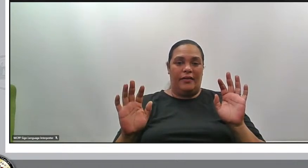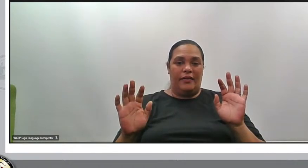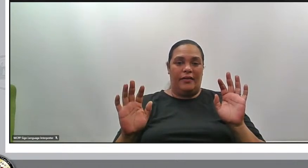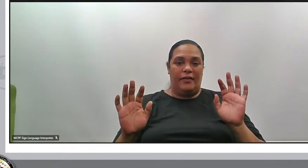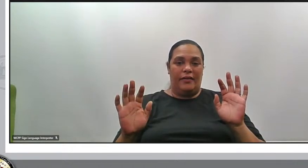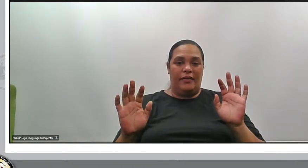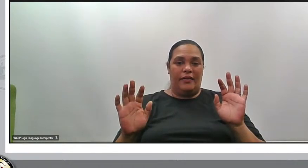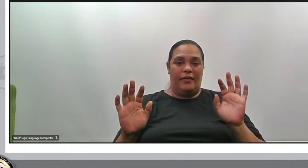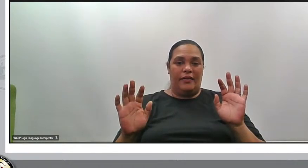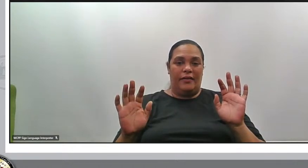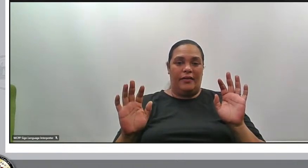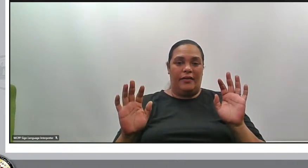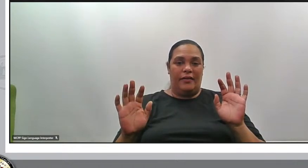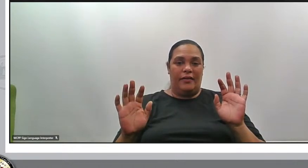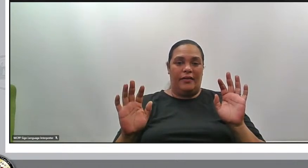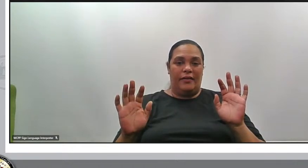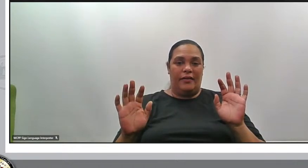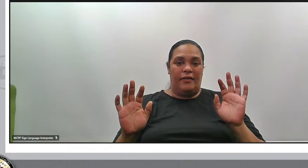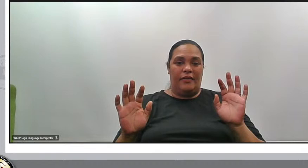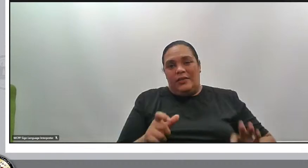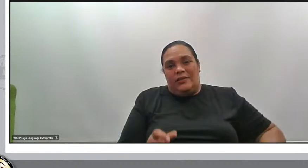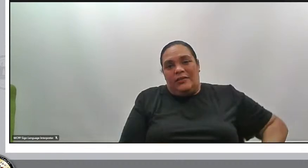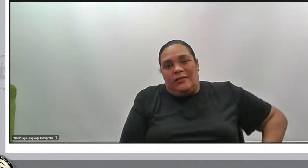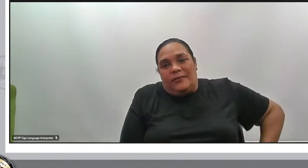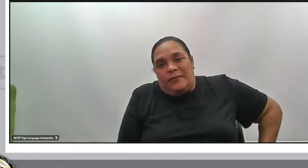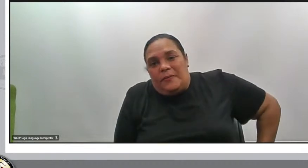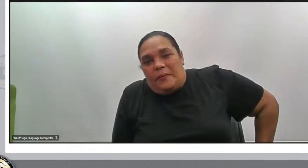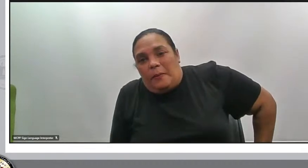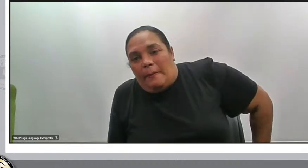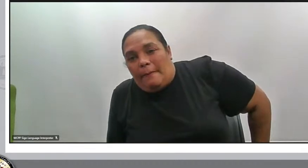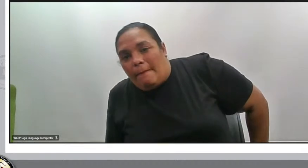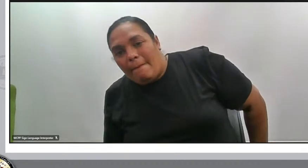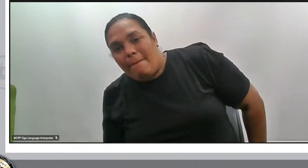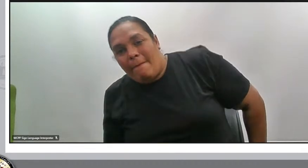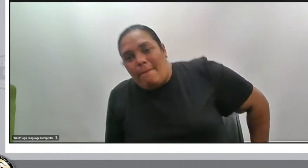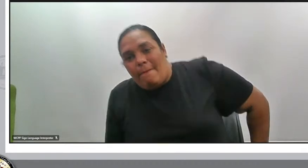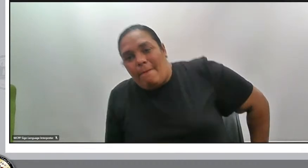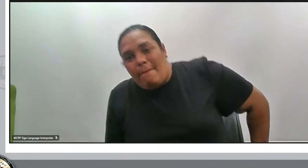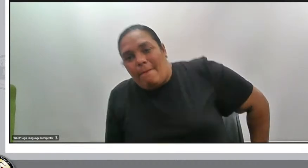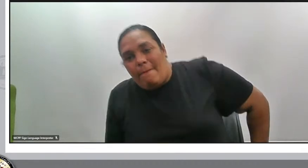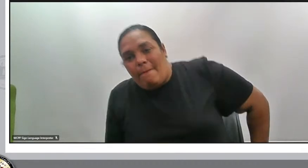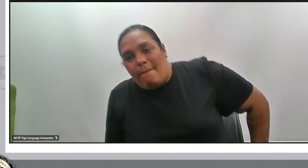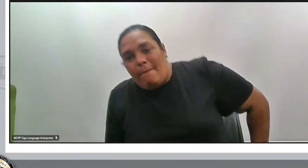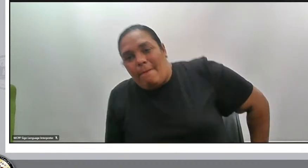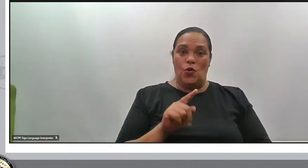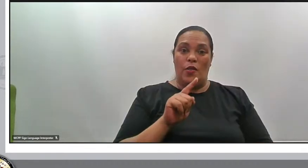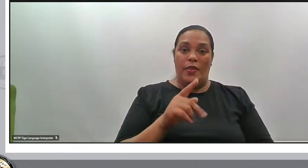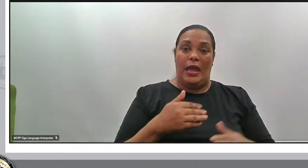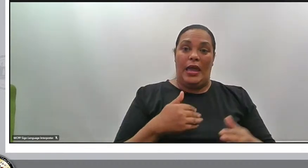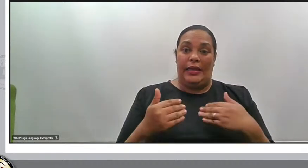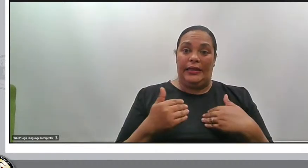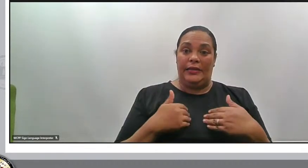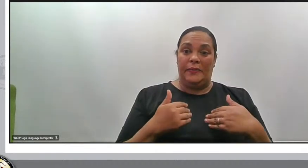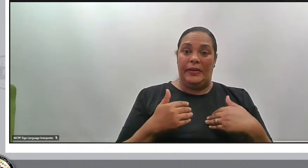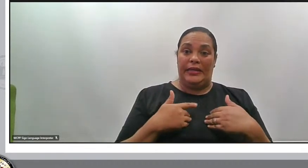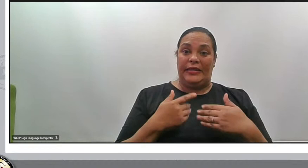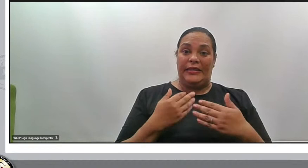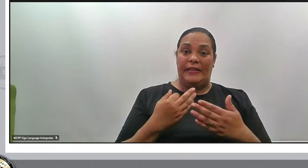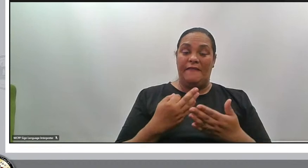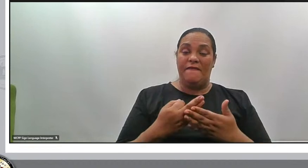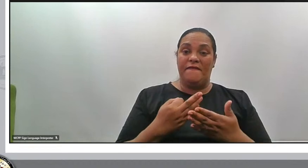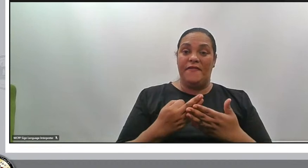Thank you, Chair. Chair, on page 72. The administrative